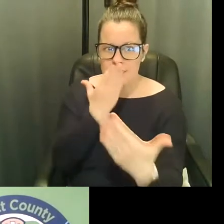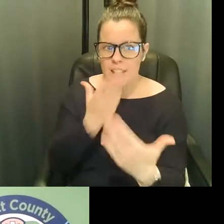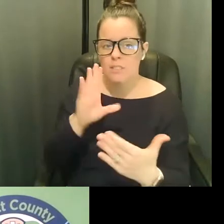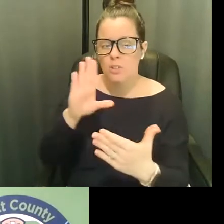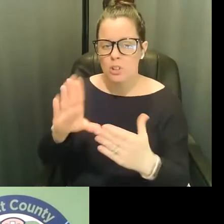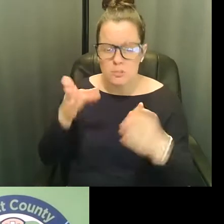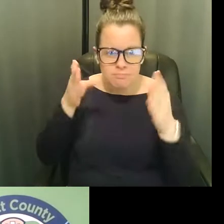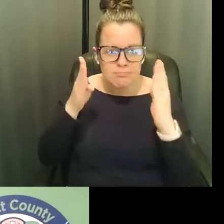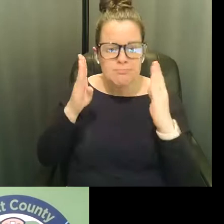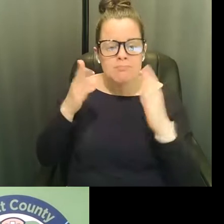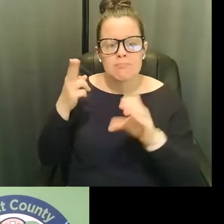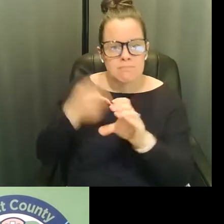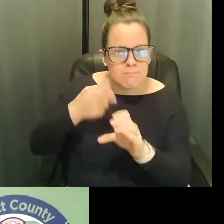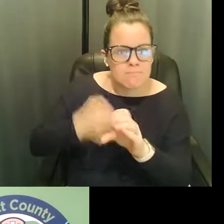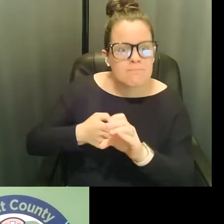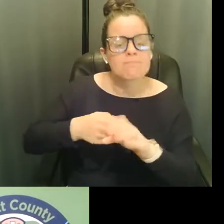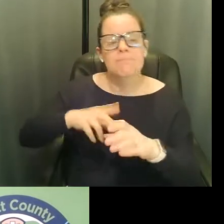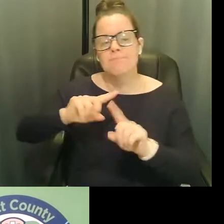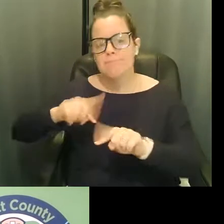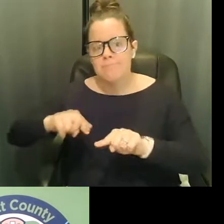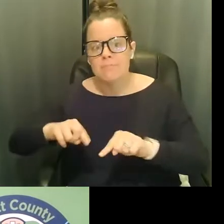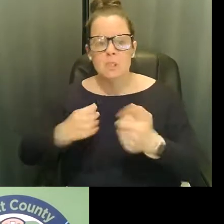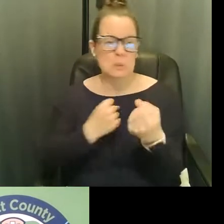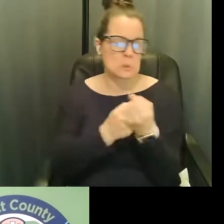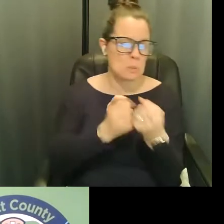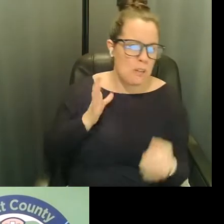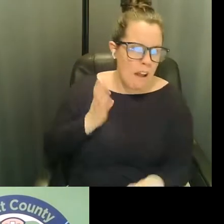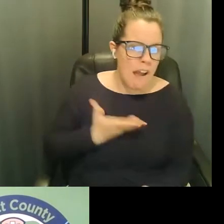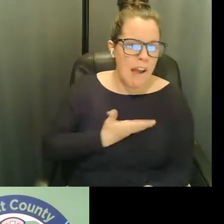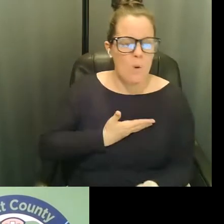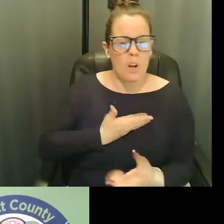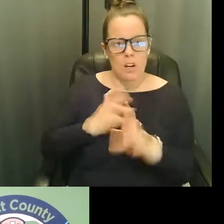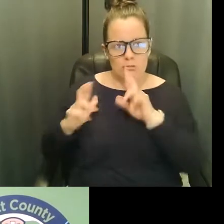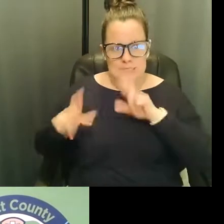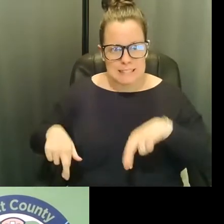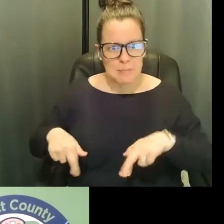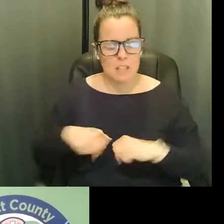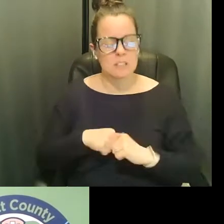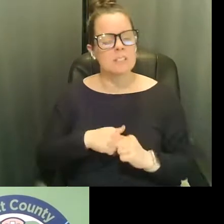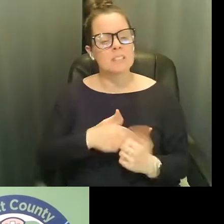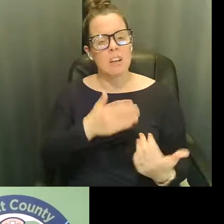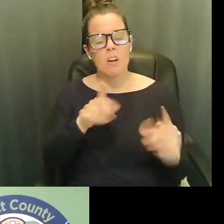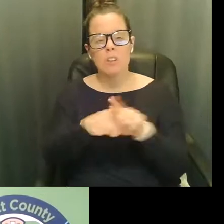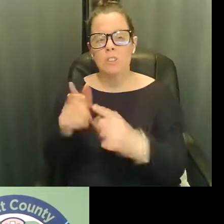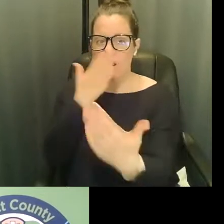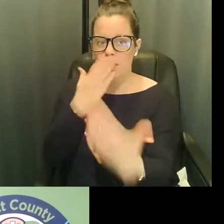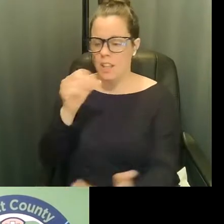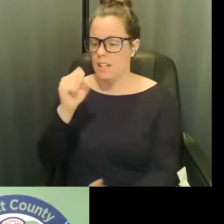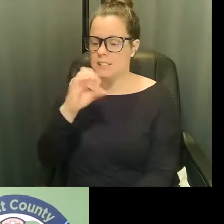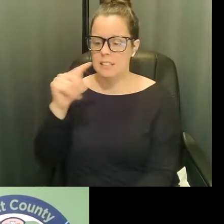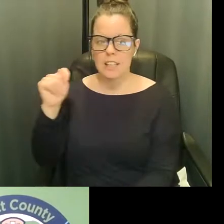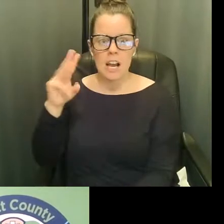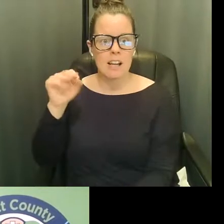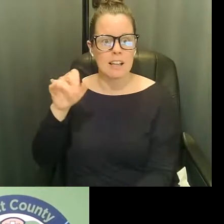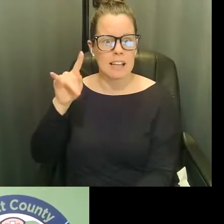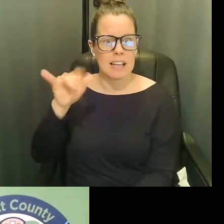attendance, participation, and support of our response. I would also like to thank the Scott County Board of Supervisors and